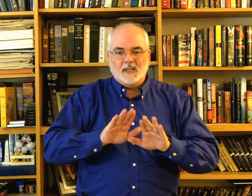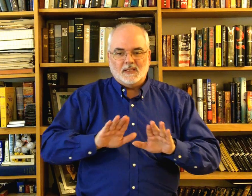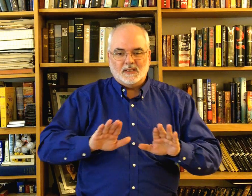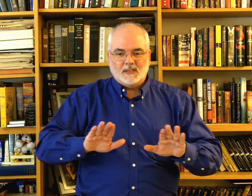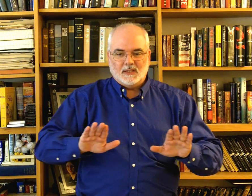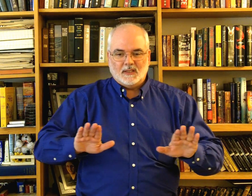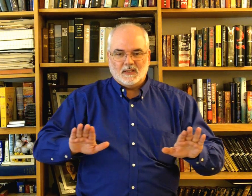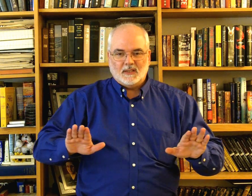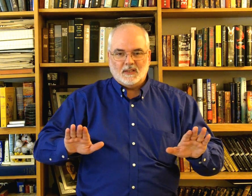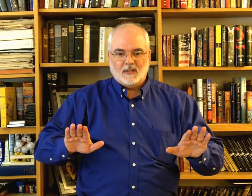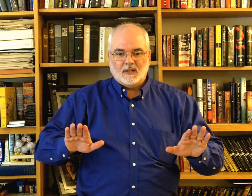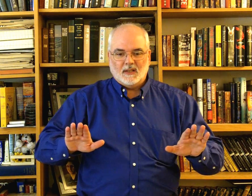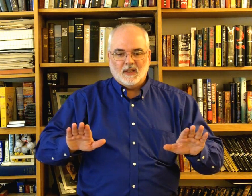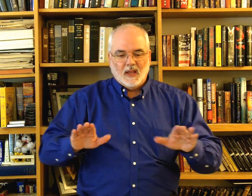Peace.